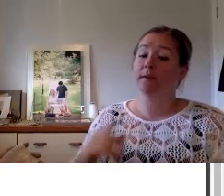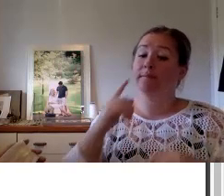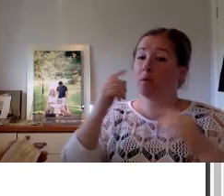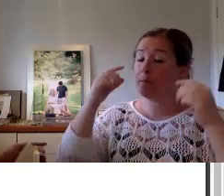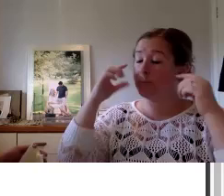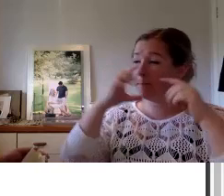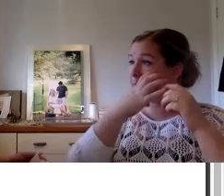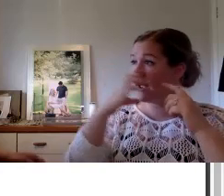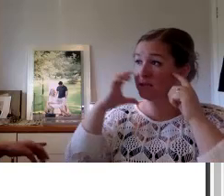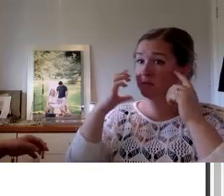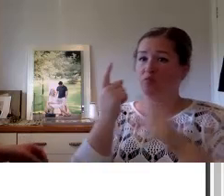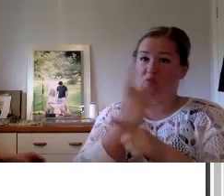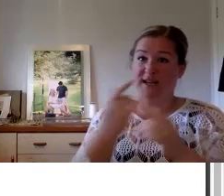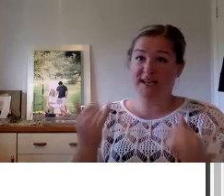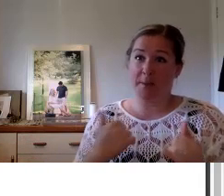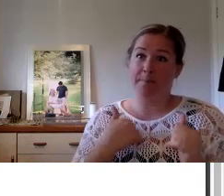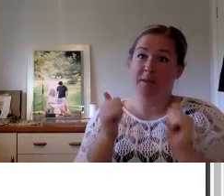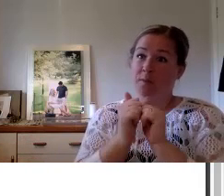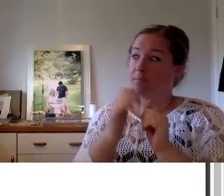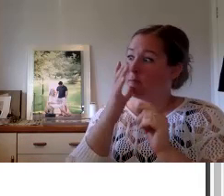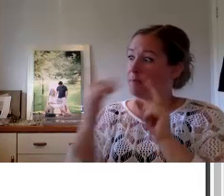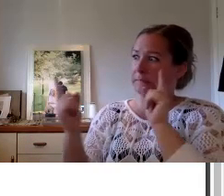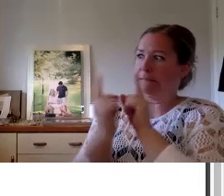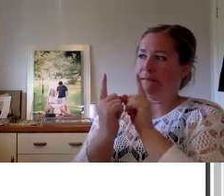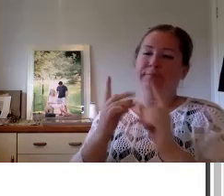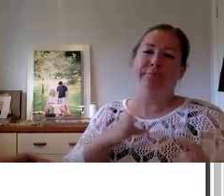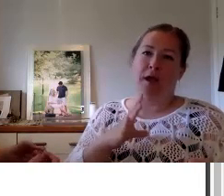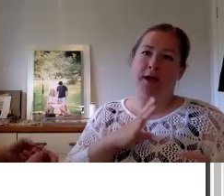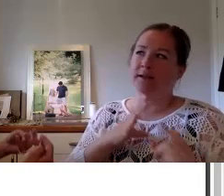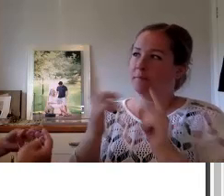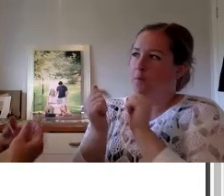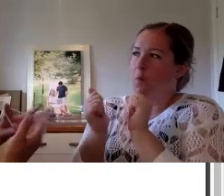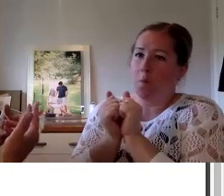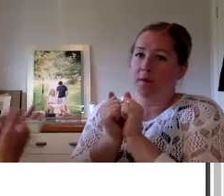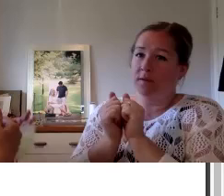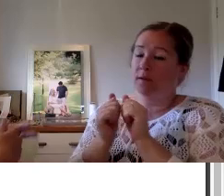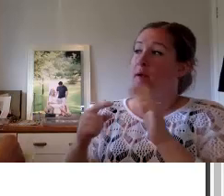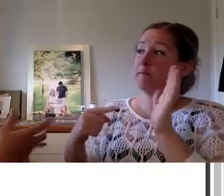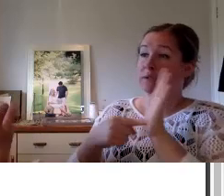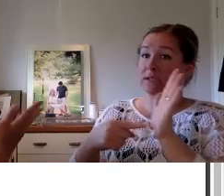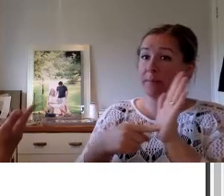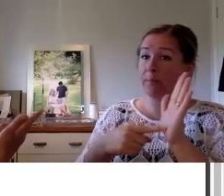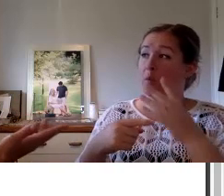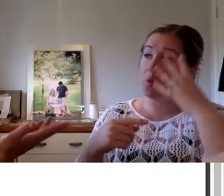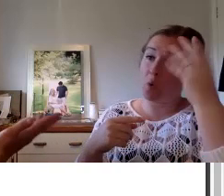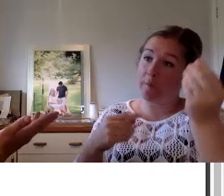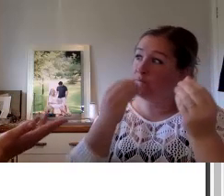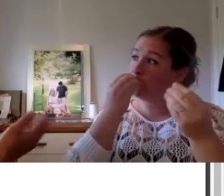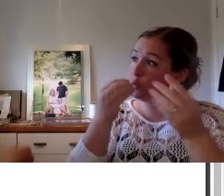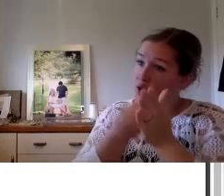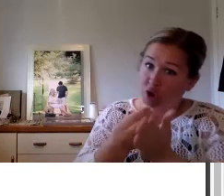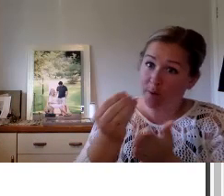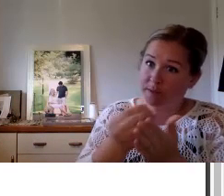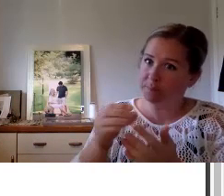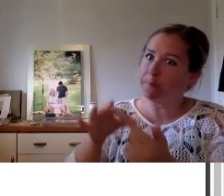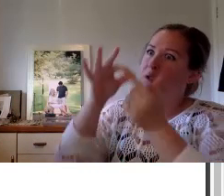know, in presentations, so I like to share it. When you wear a mask, with my mom and I, you know, we're close, we're sitting close together. But when